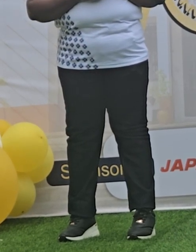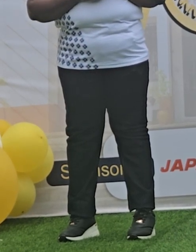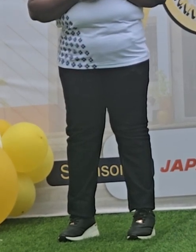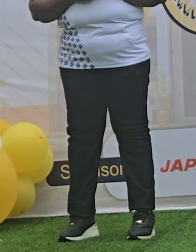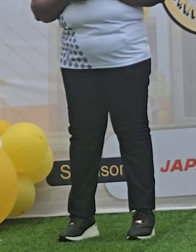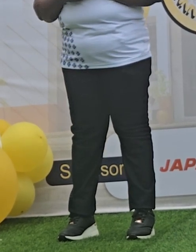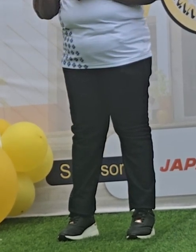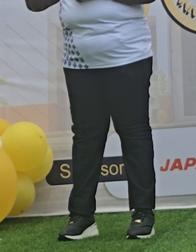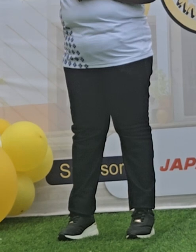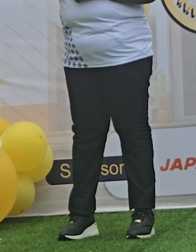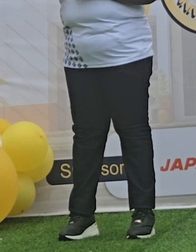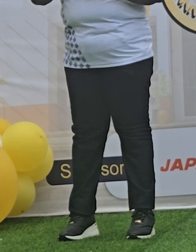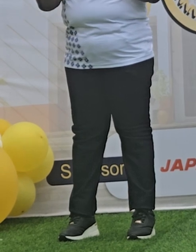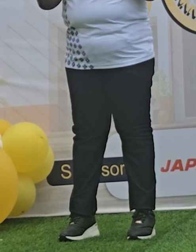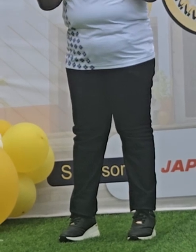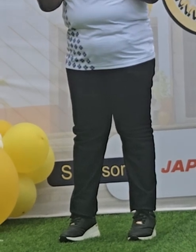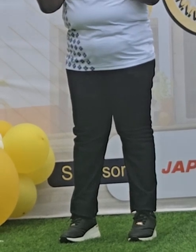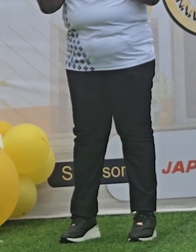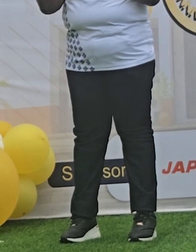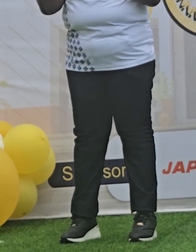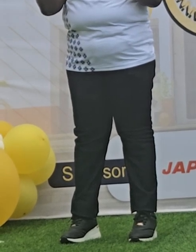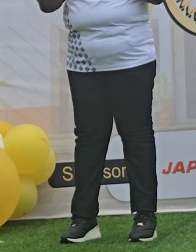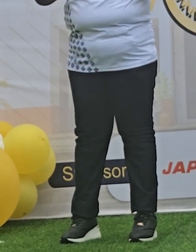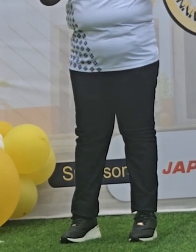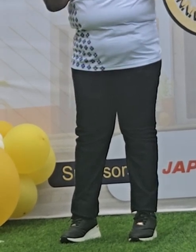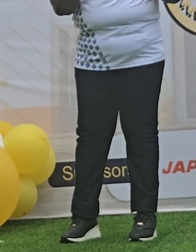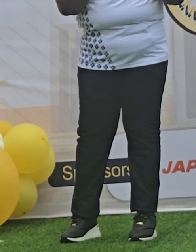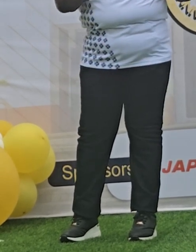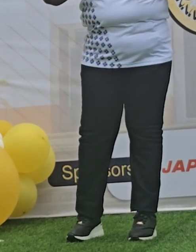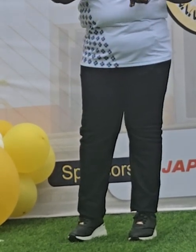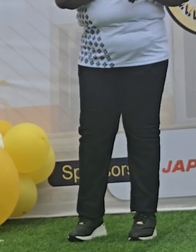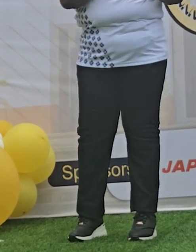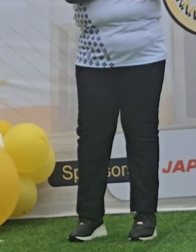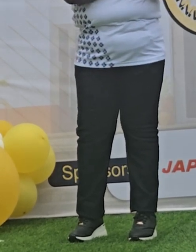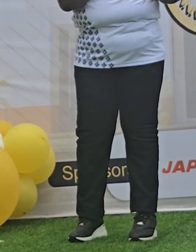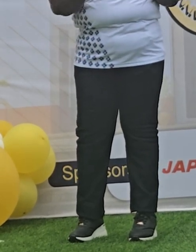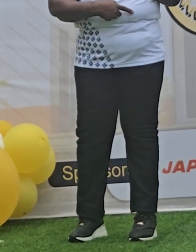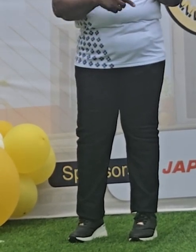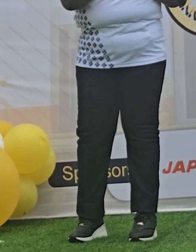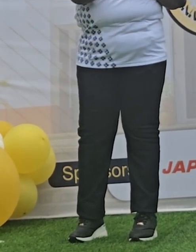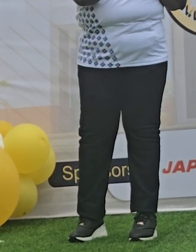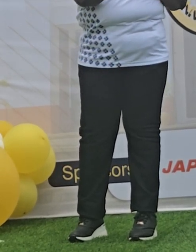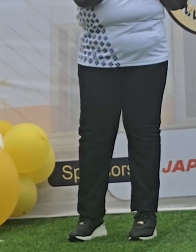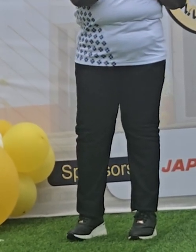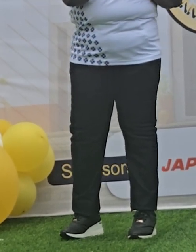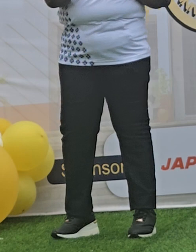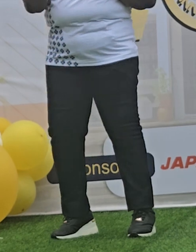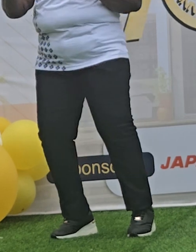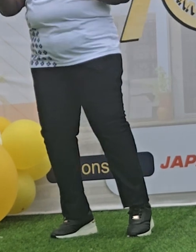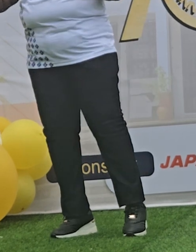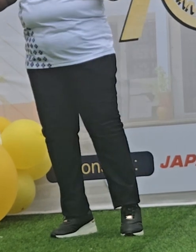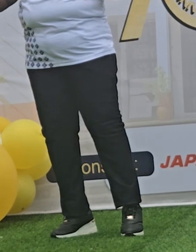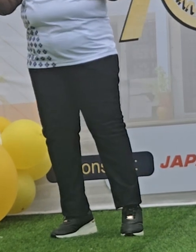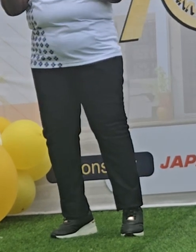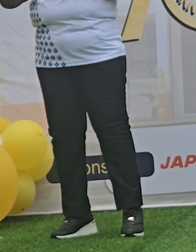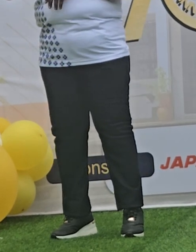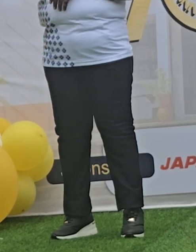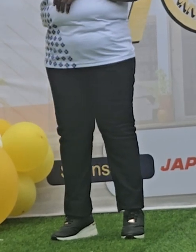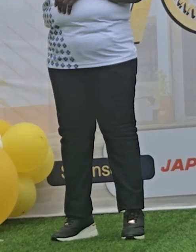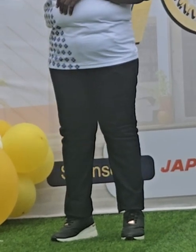The staff strength increased from 6 to about 14 in 1965